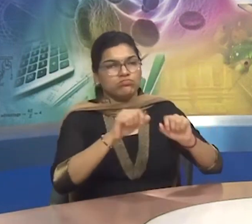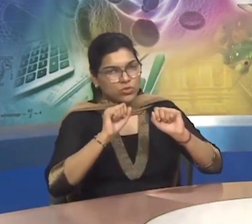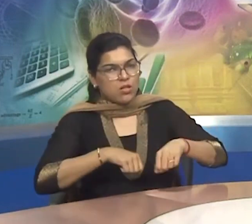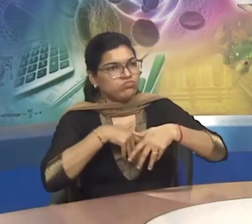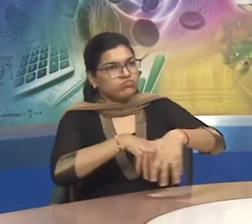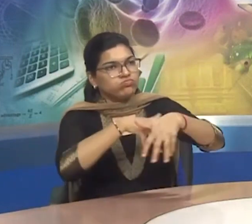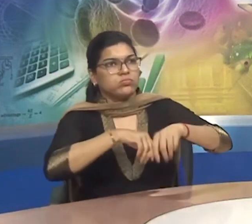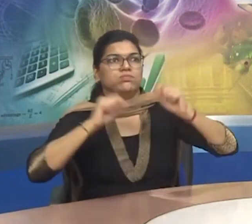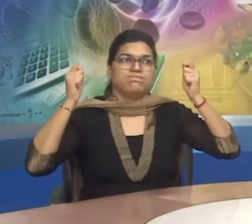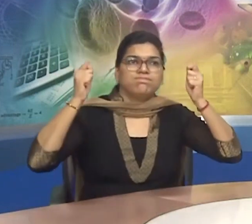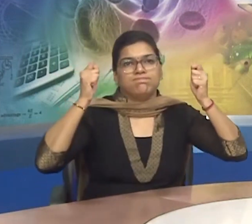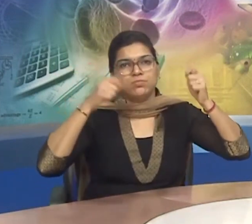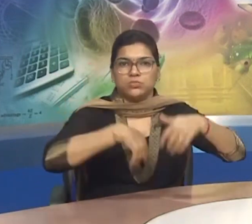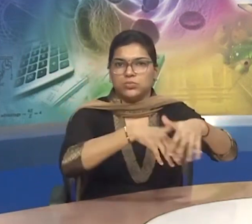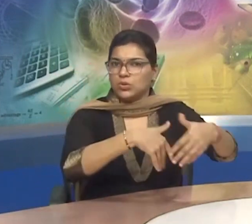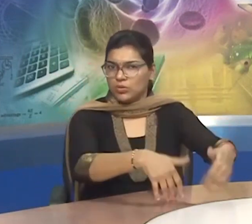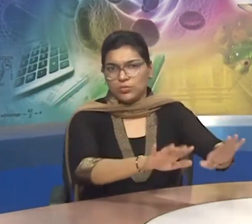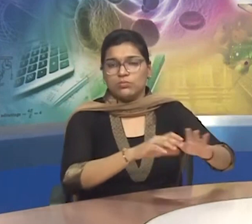in forming any NGO, forming any